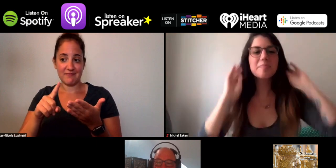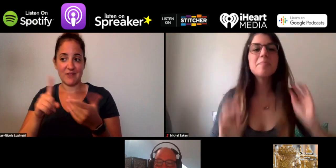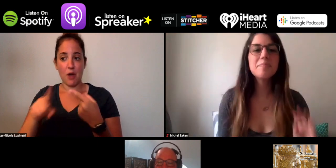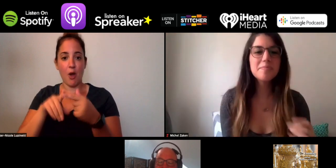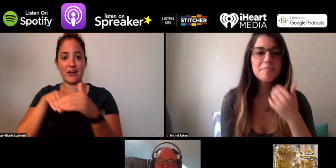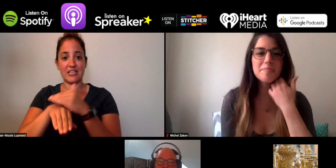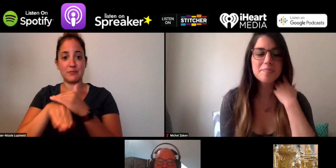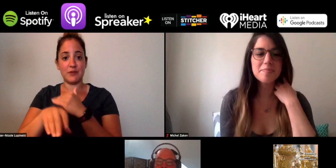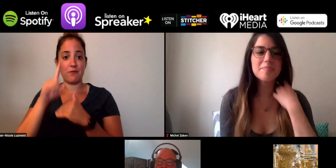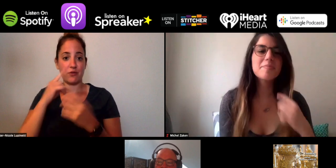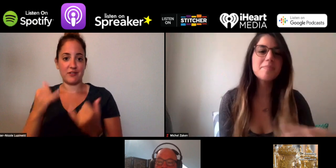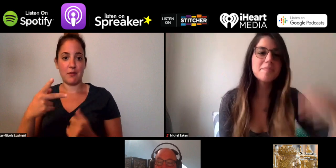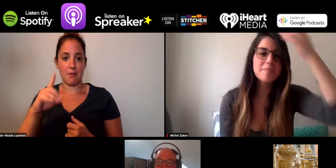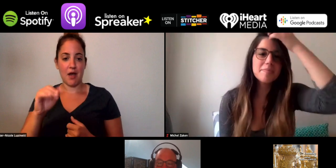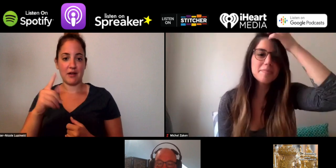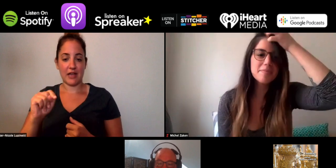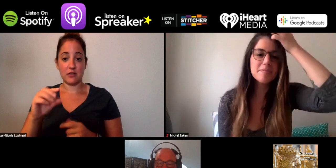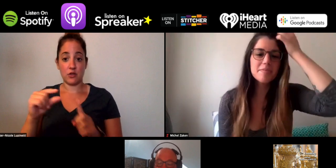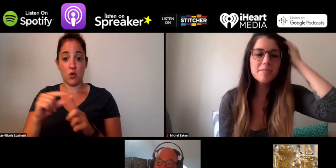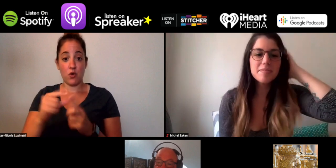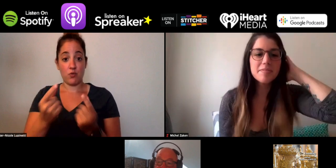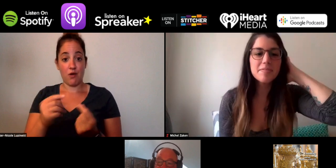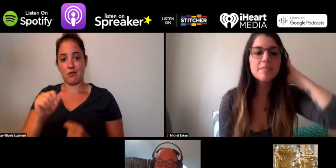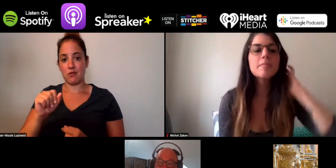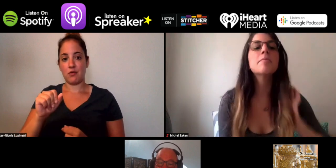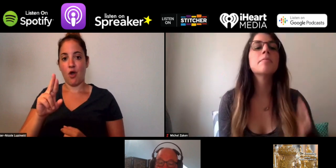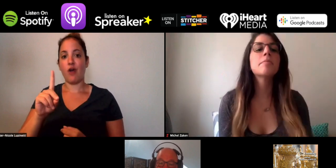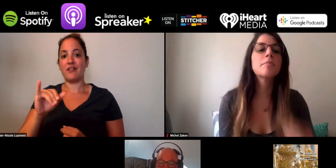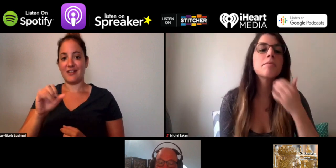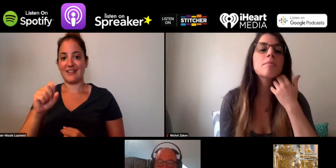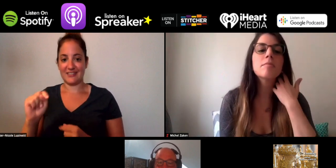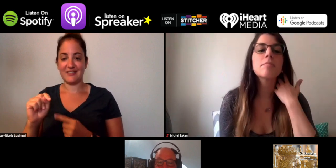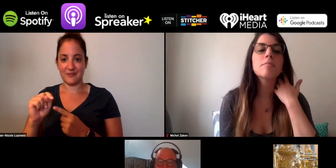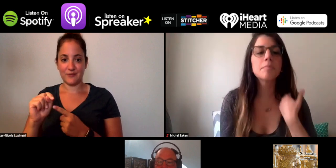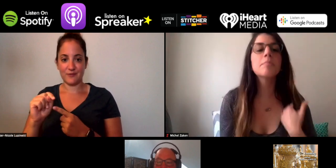accessibility for this podcast. And the word is audist, which I think is spelled A-U-D-I-S-T.